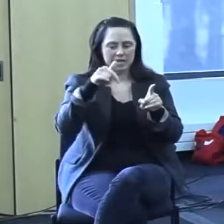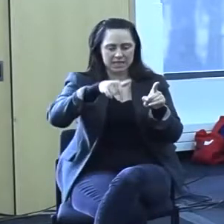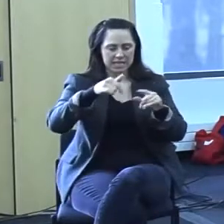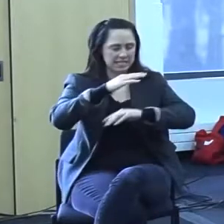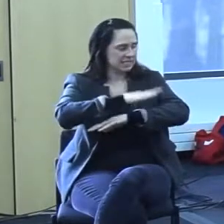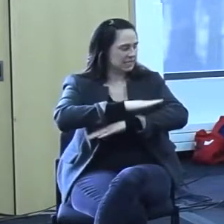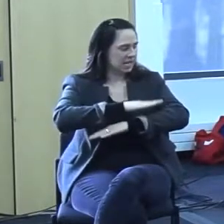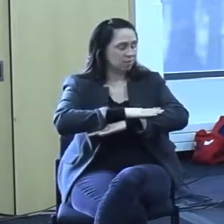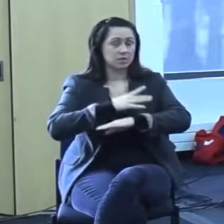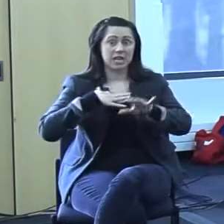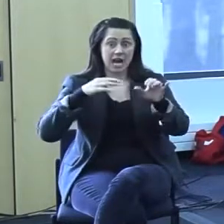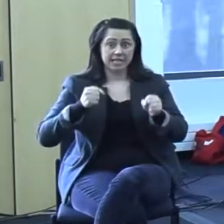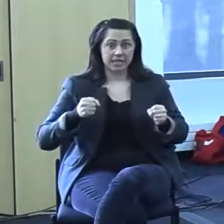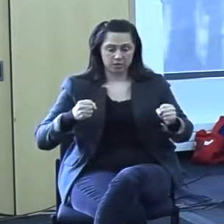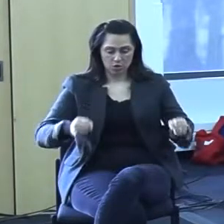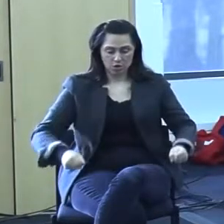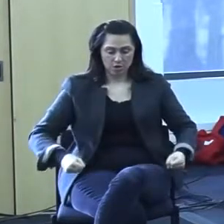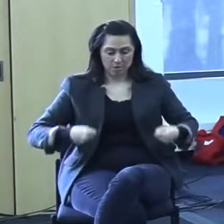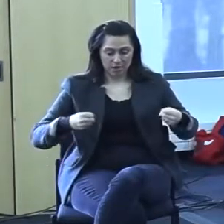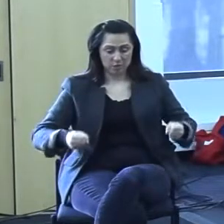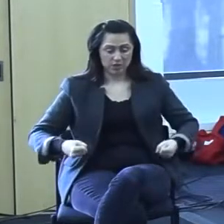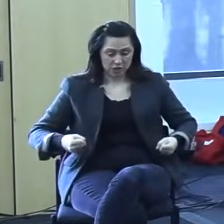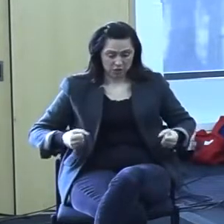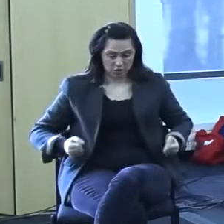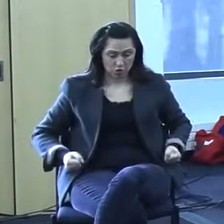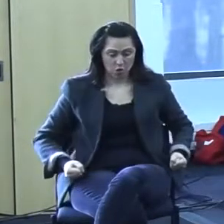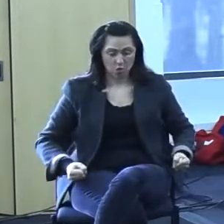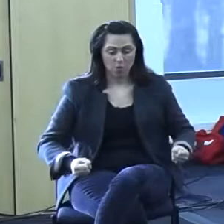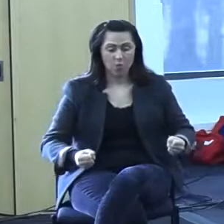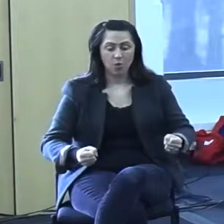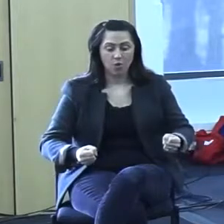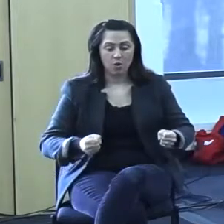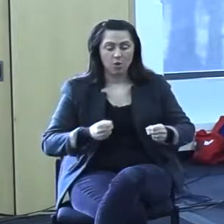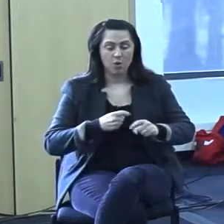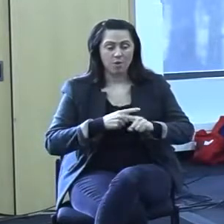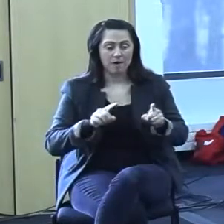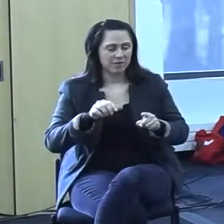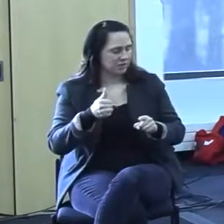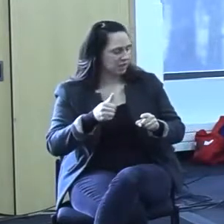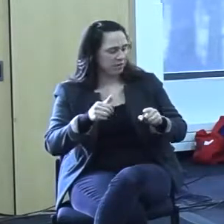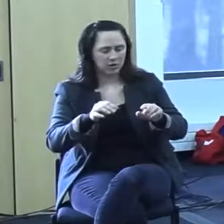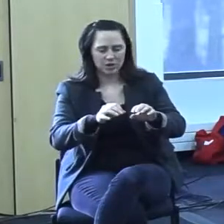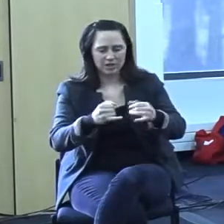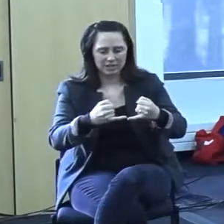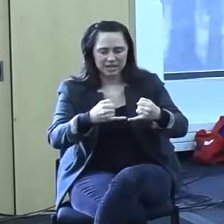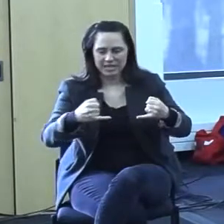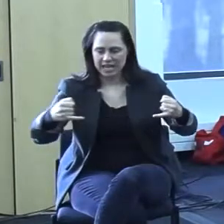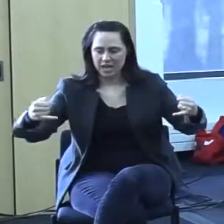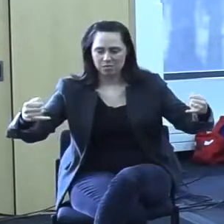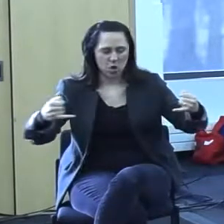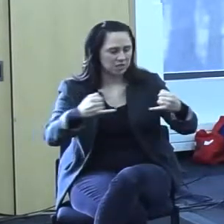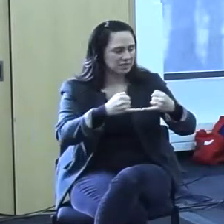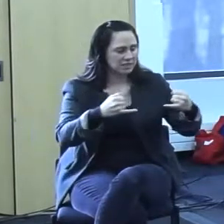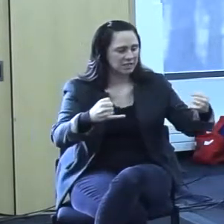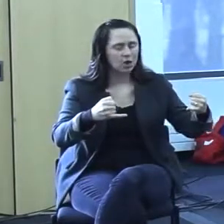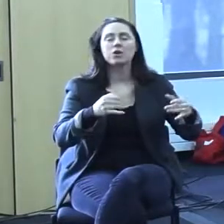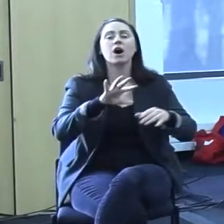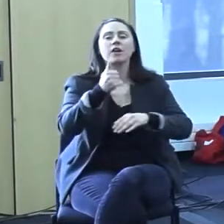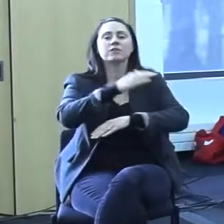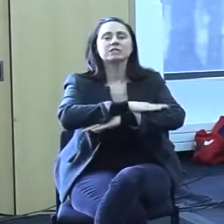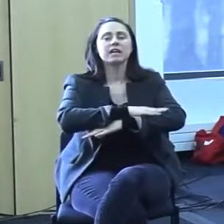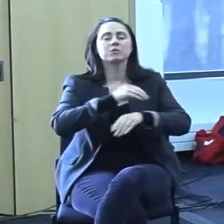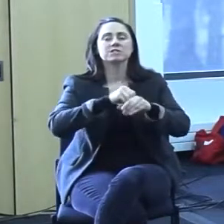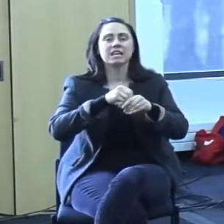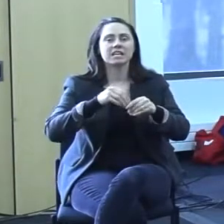tables. I could get in for my wheelchair, but there's other tables like in the cafeteria. I gotta find